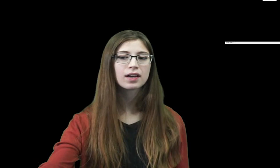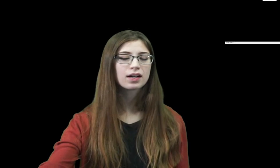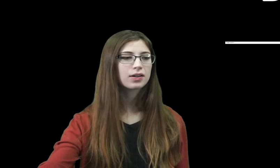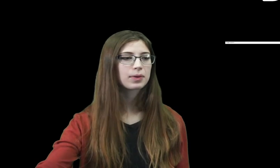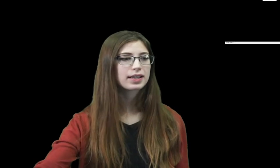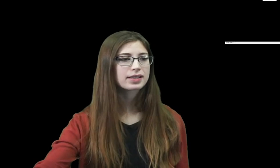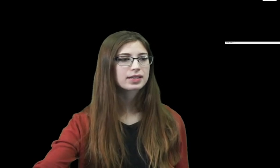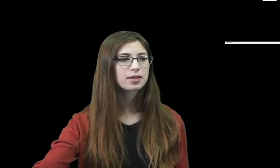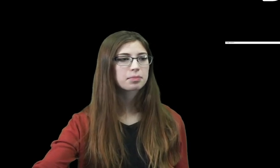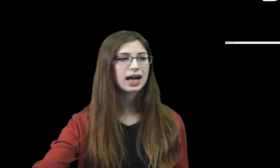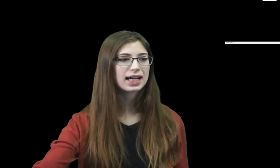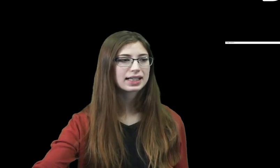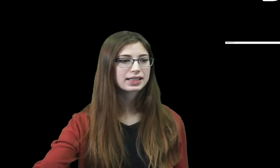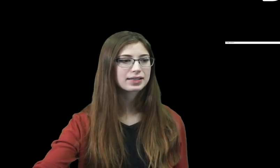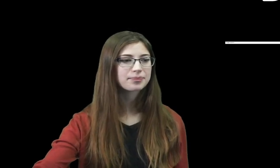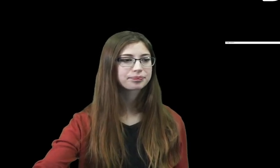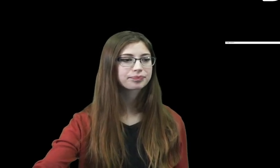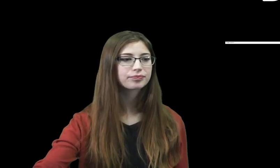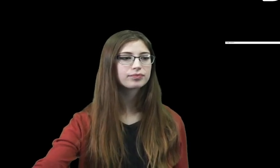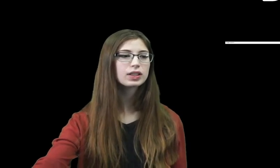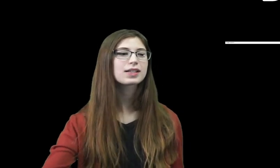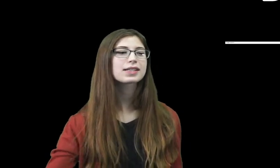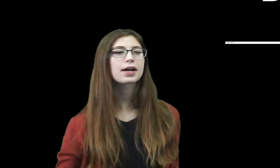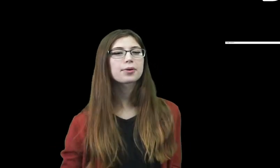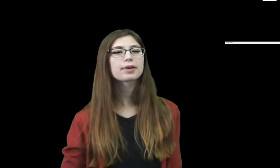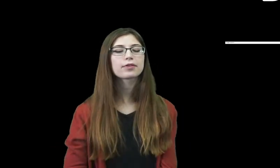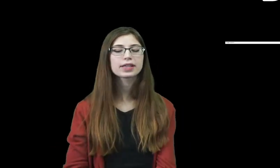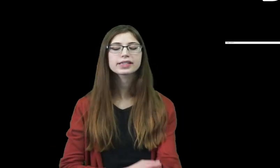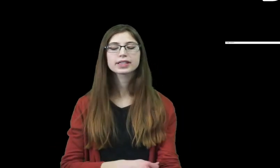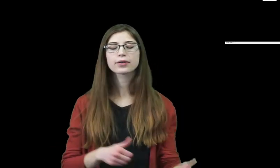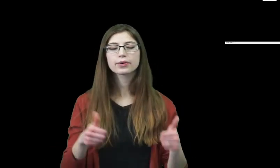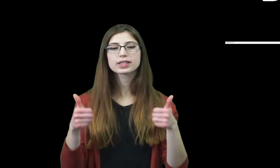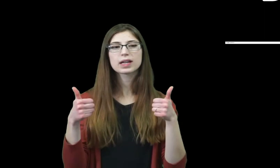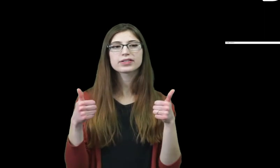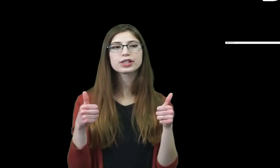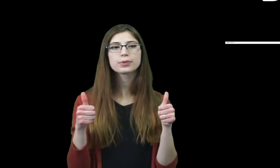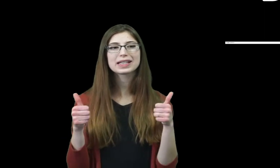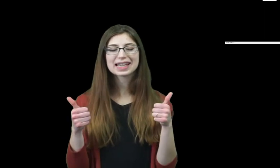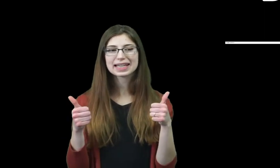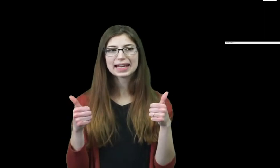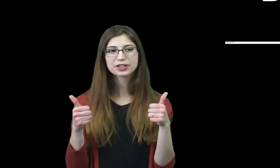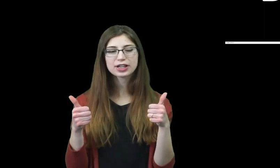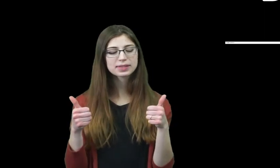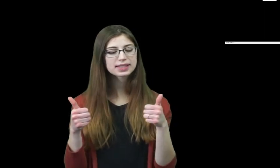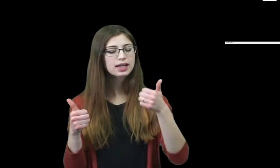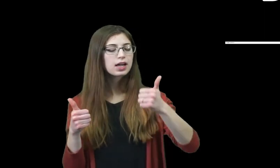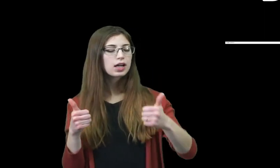All right, behind. So for this, you're going to make 2 10 handshakes.